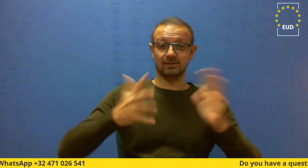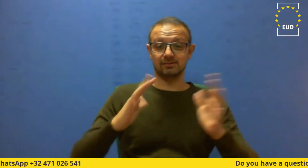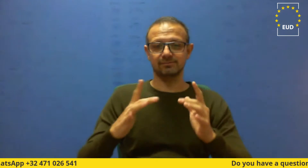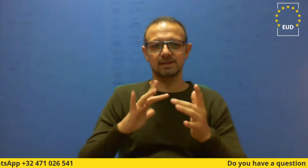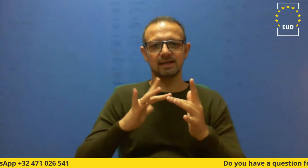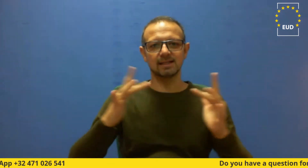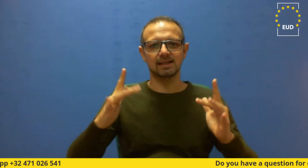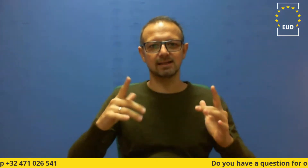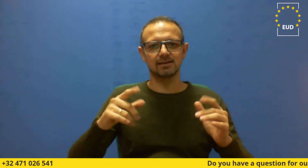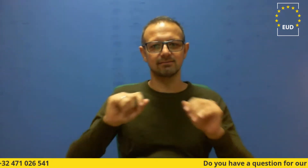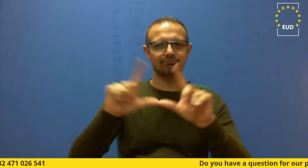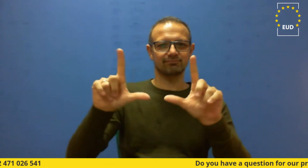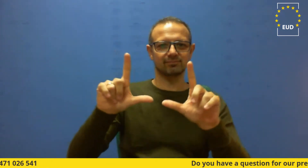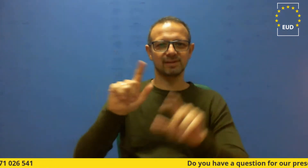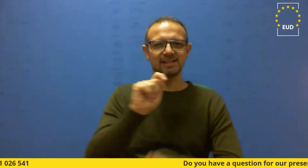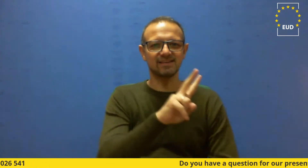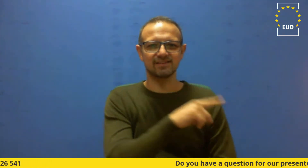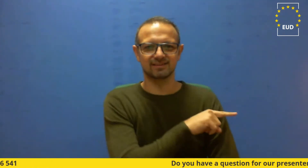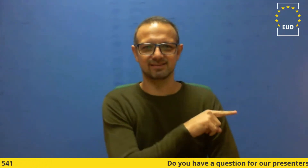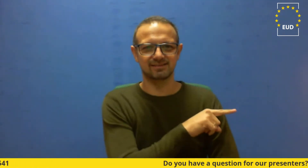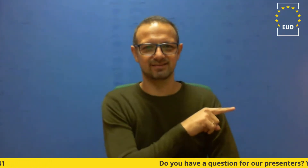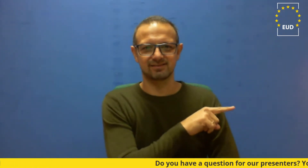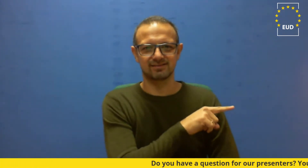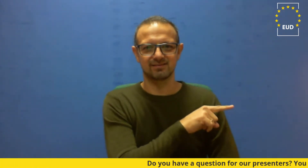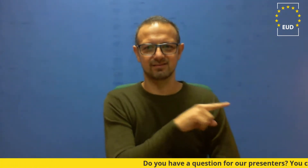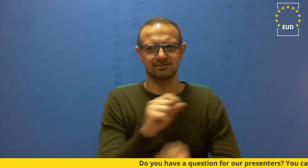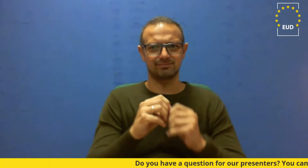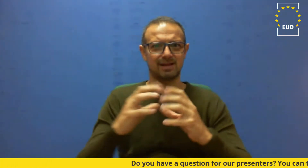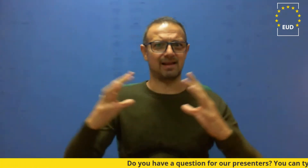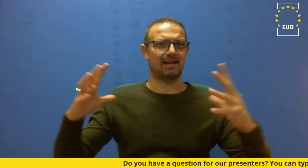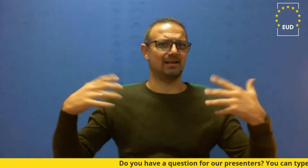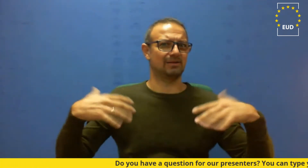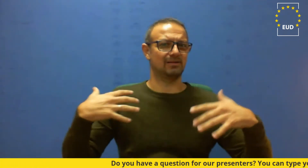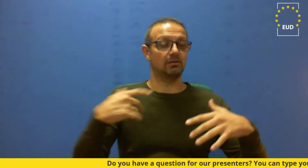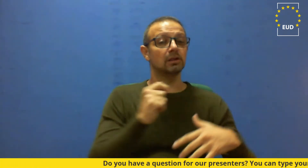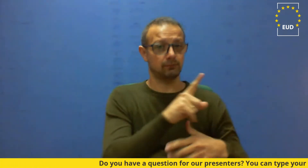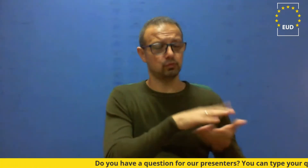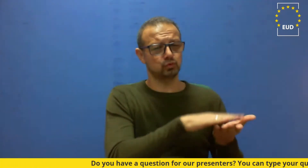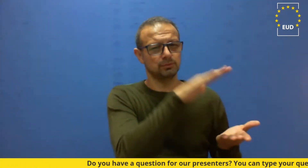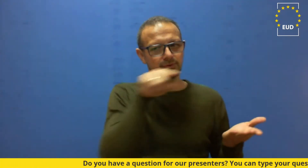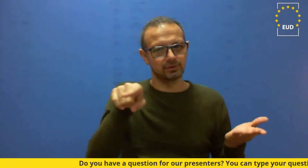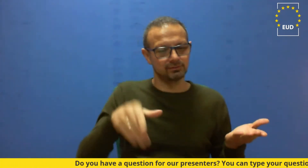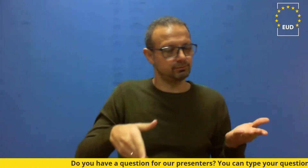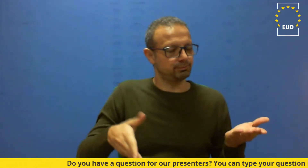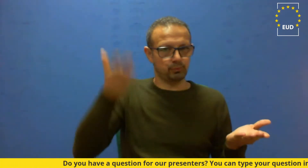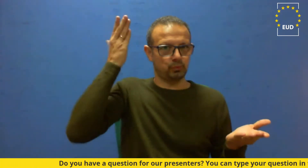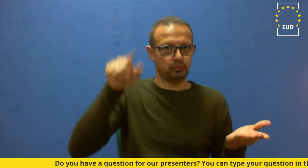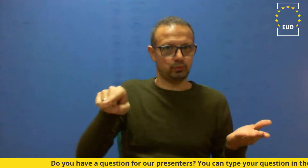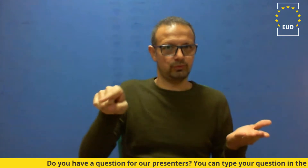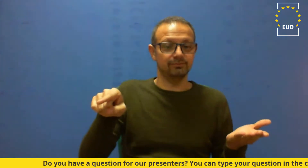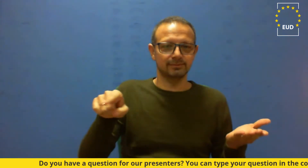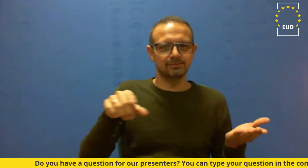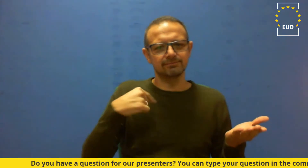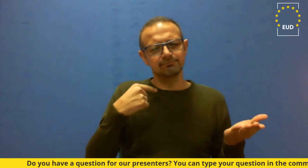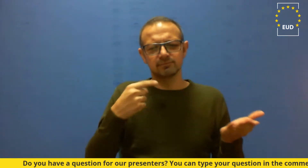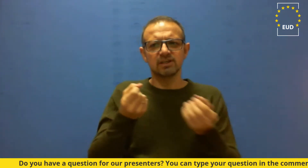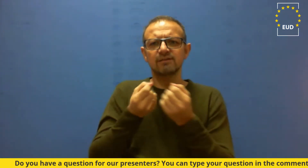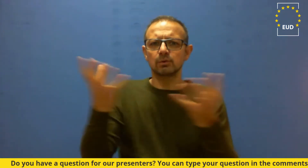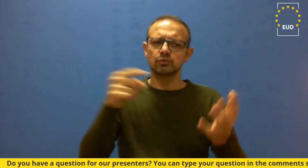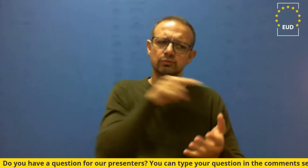to glean from this as well. For example, providing sign language interpretation online is different than